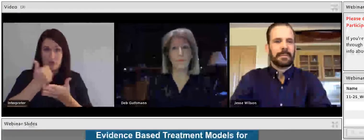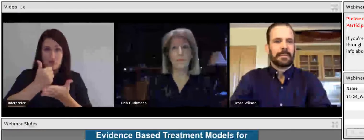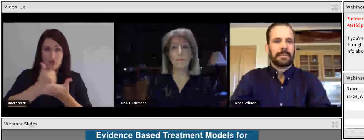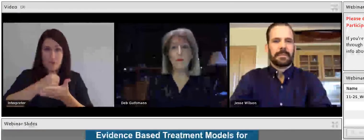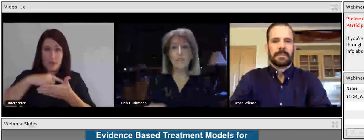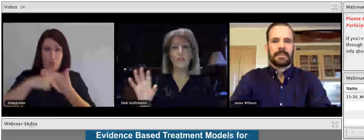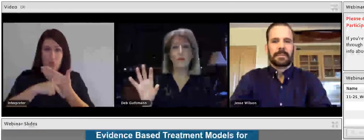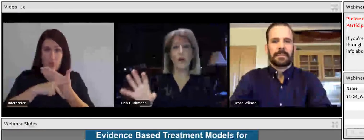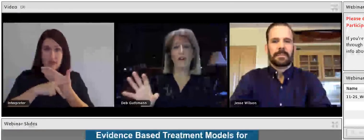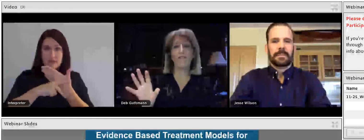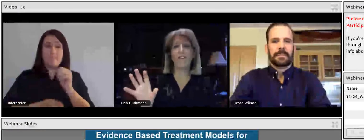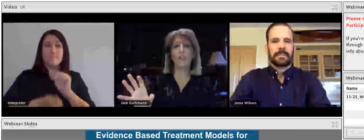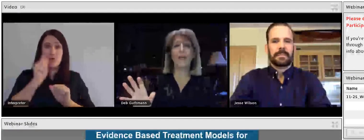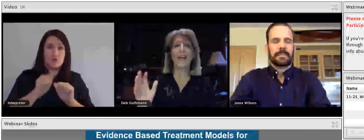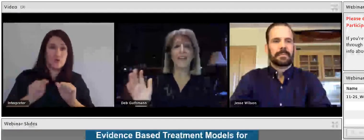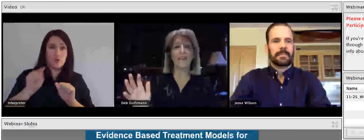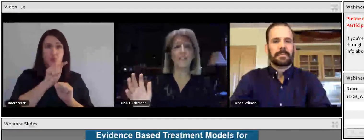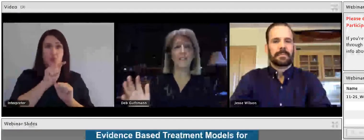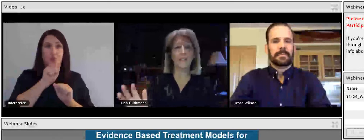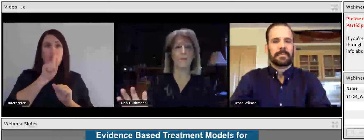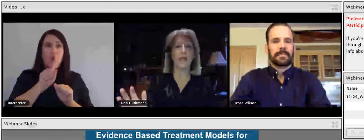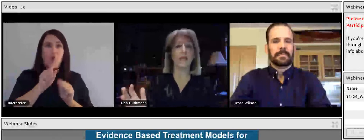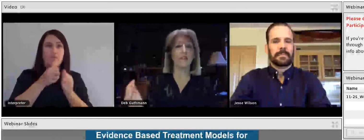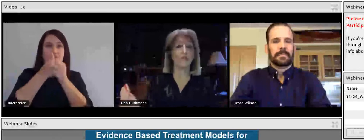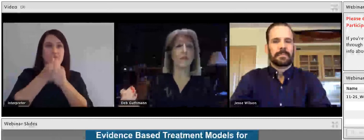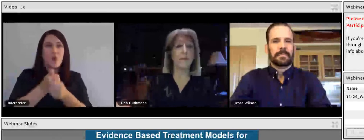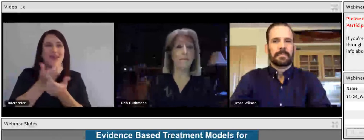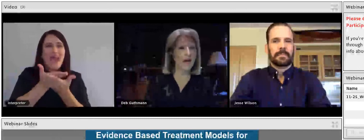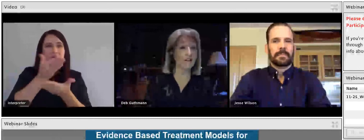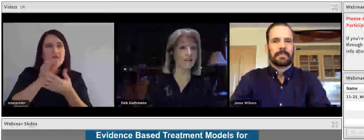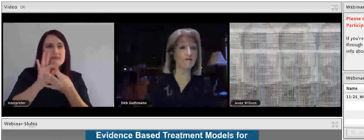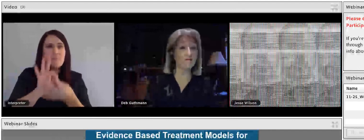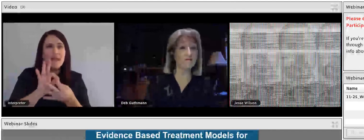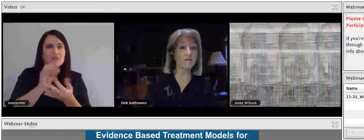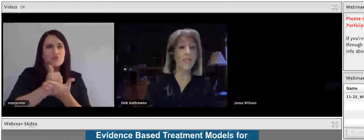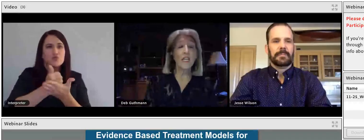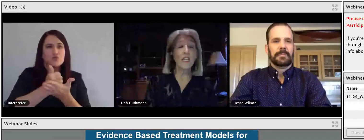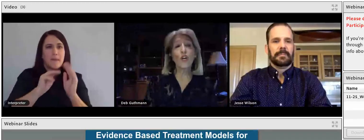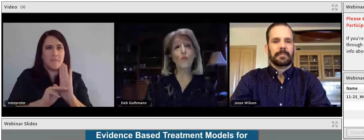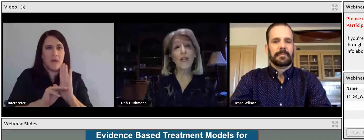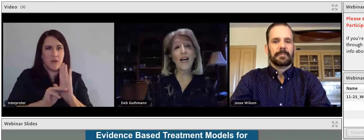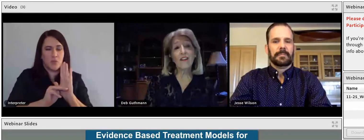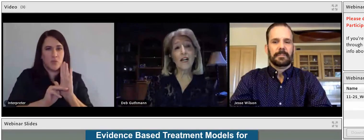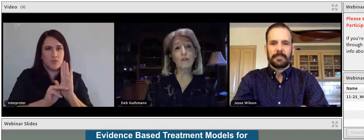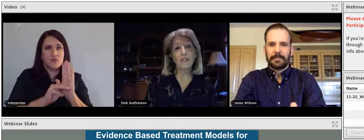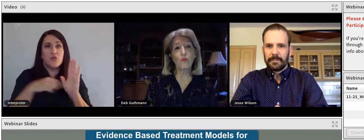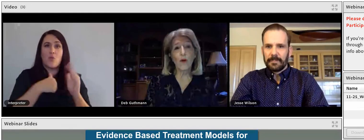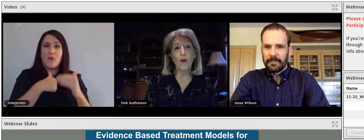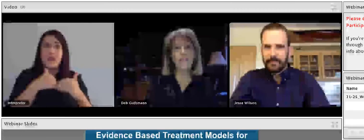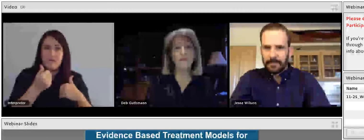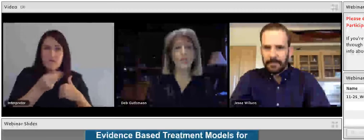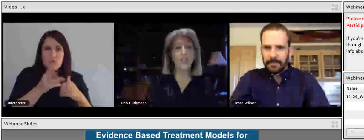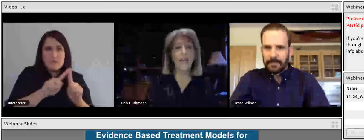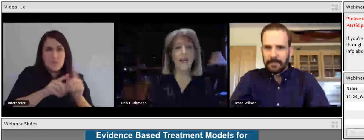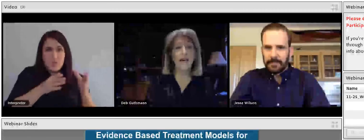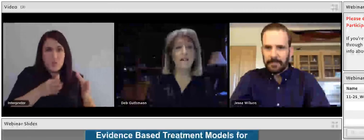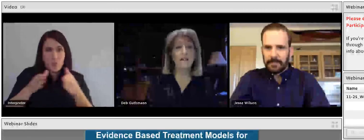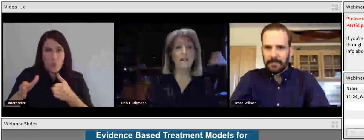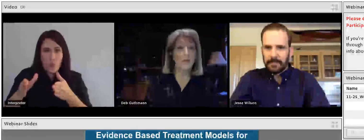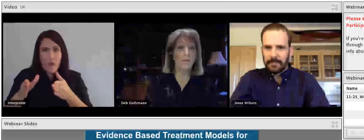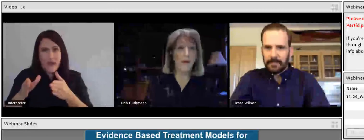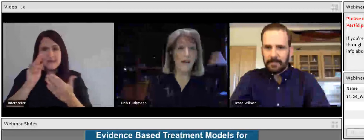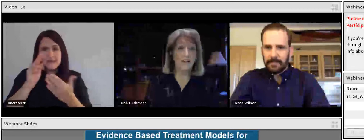treatment programs, most of you are following an evidence-based treatment model. So we have a couple different ways of